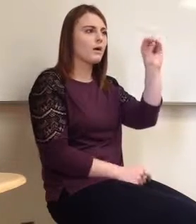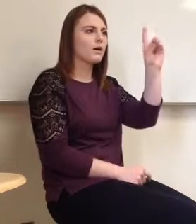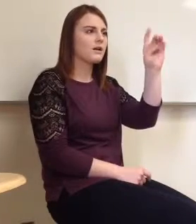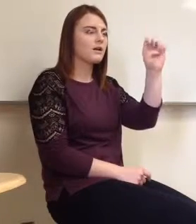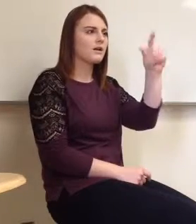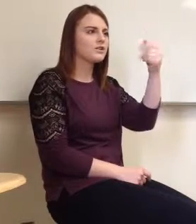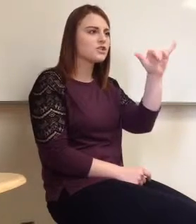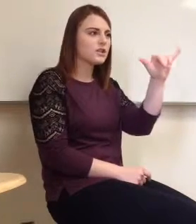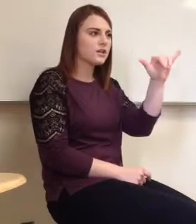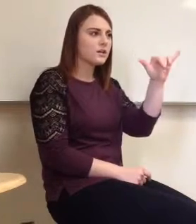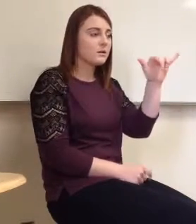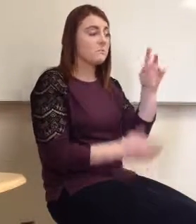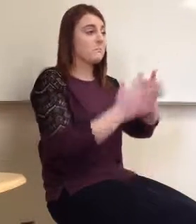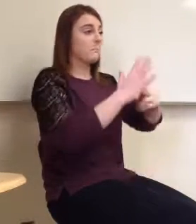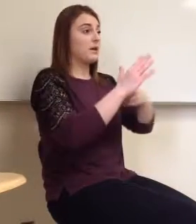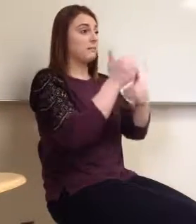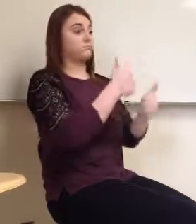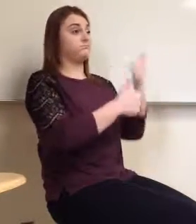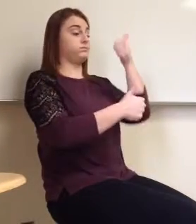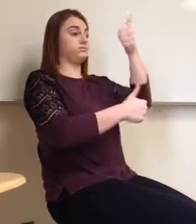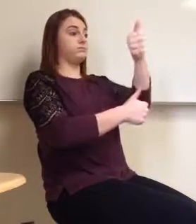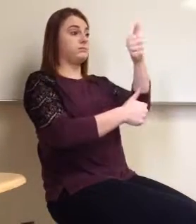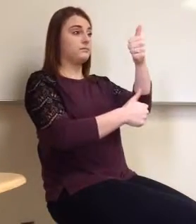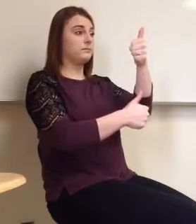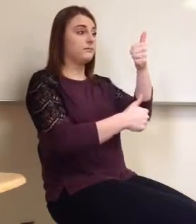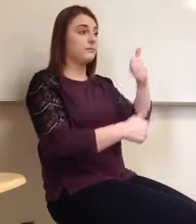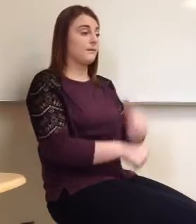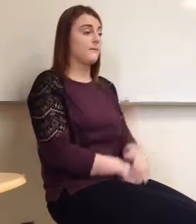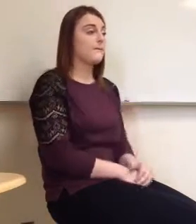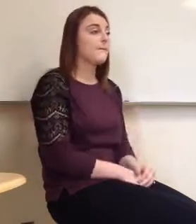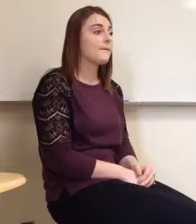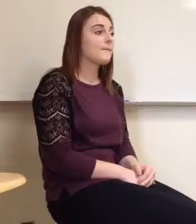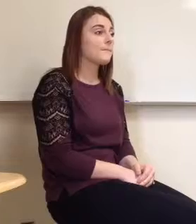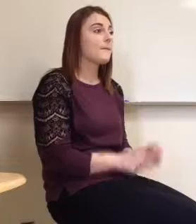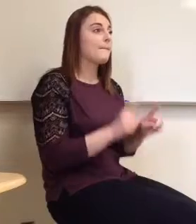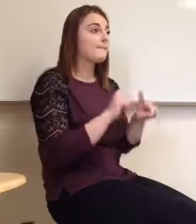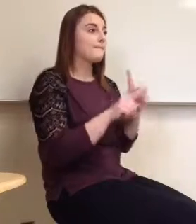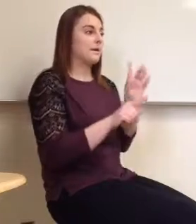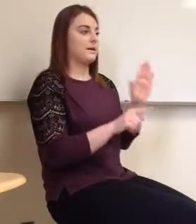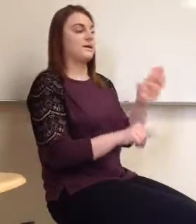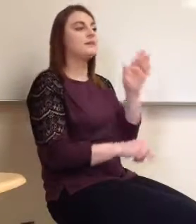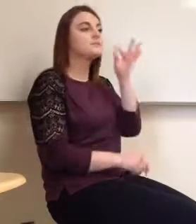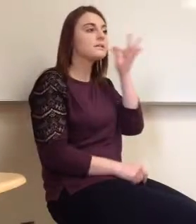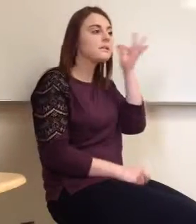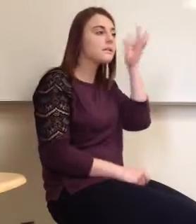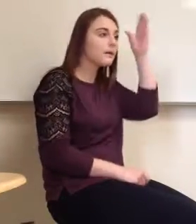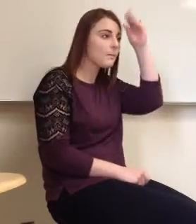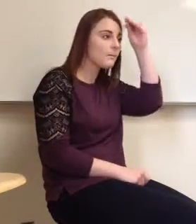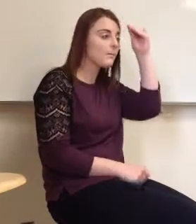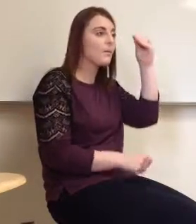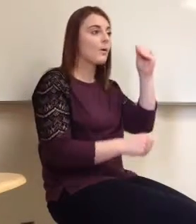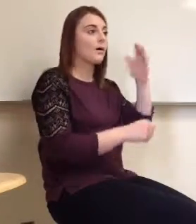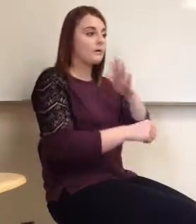being able to do the things he did. But he is an Indian boy living on the reservation and is simply an